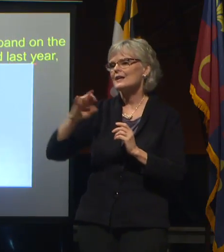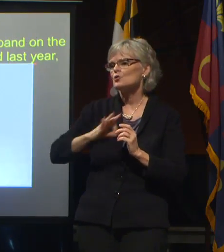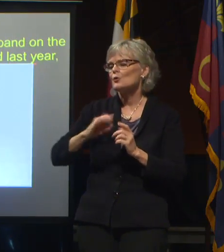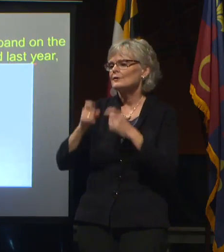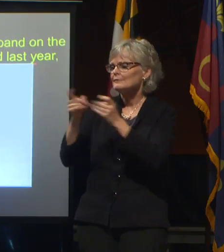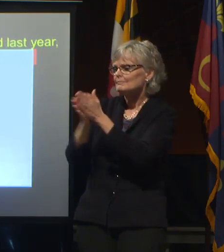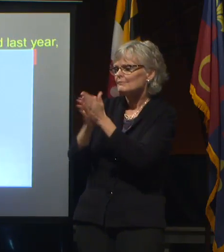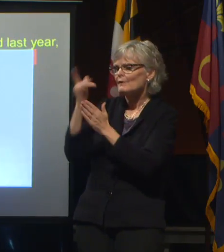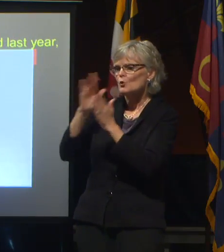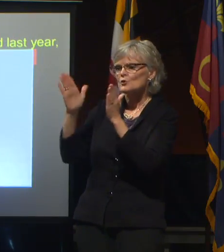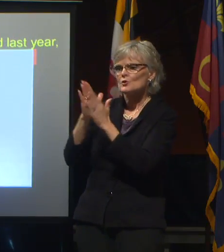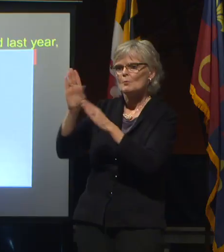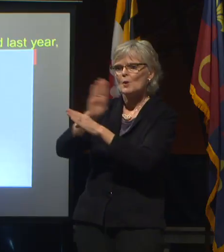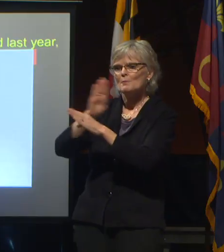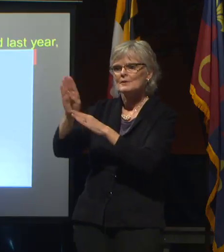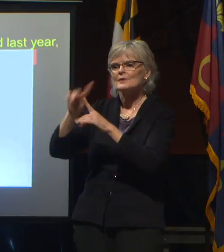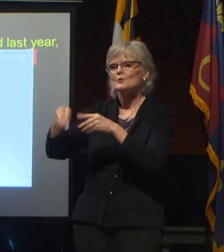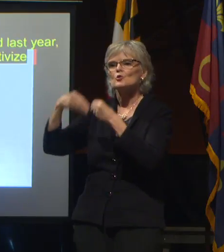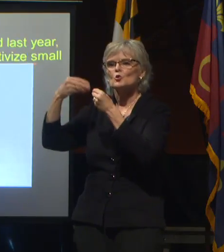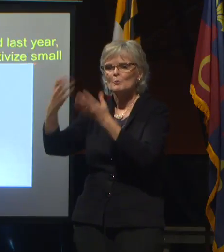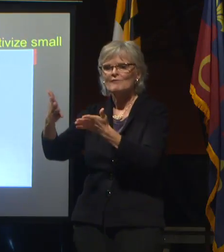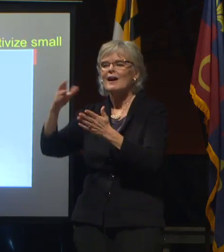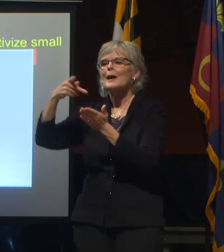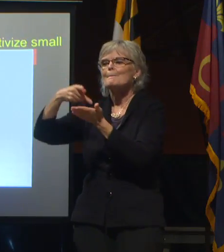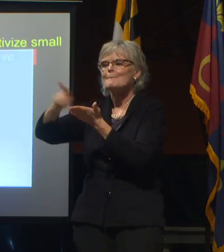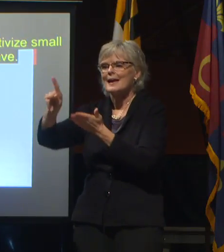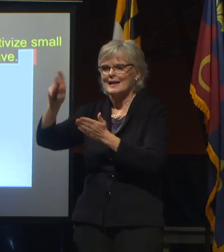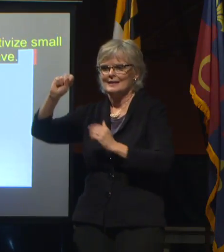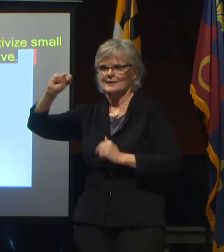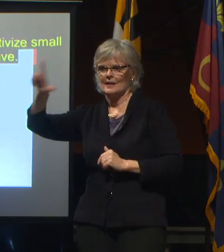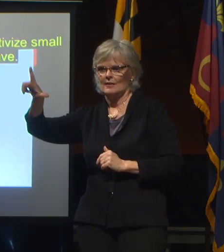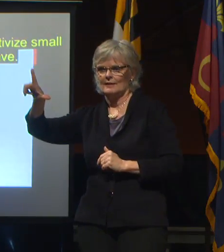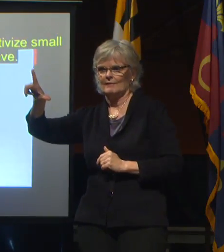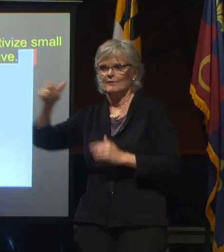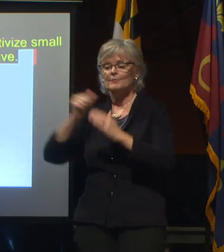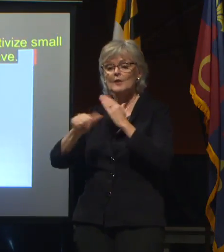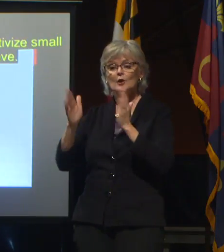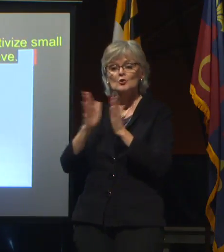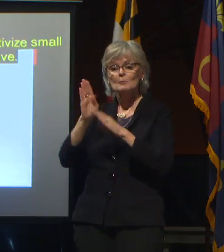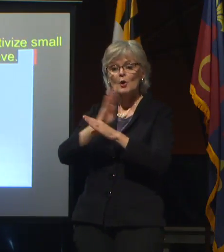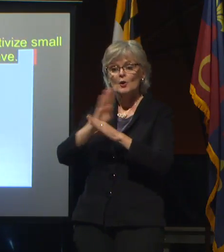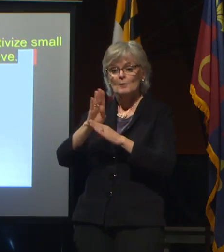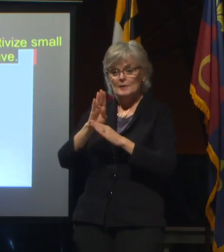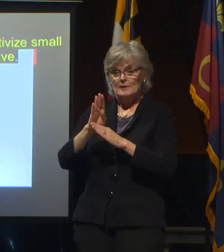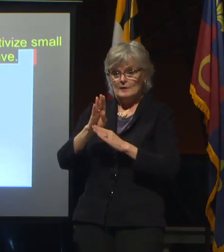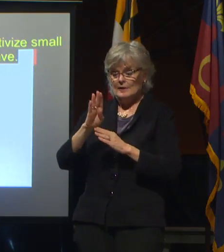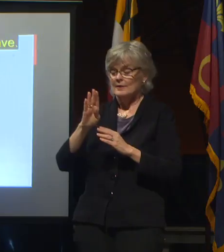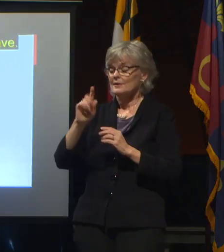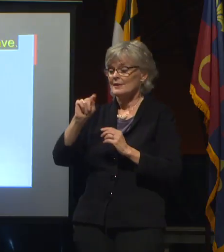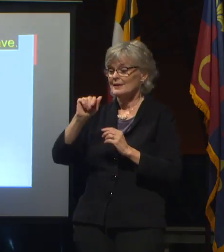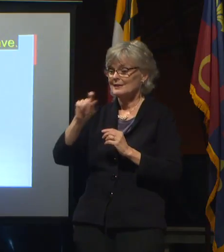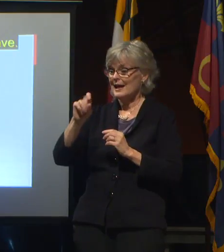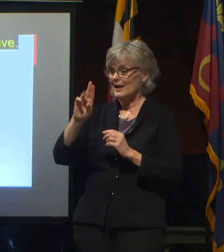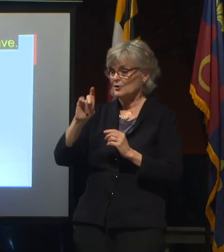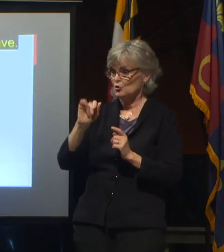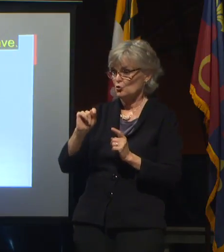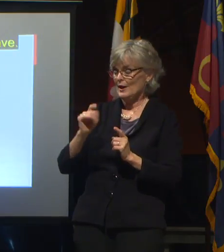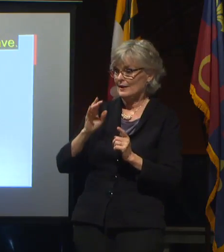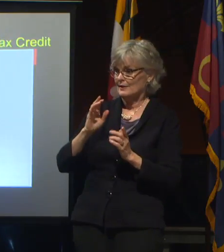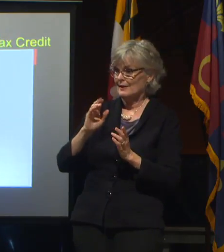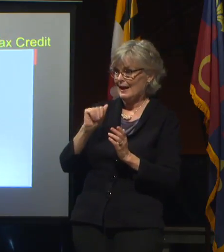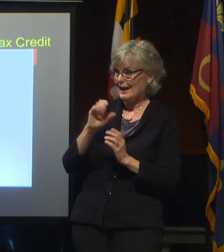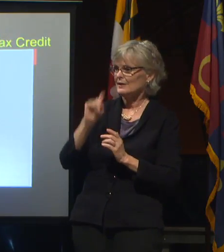incentivize small businesses to provide paid sick leave. Under the Small Business Relief Tax Credit Act of 2019,